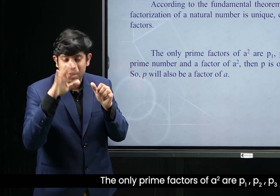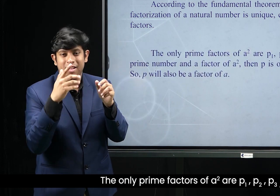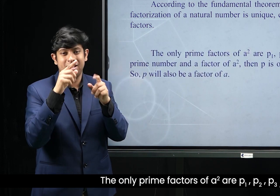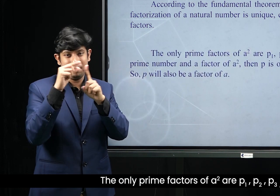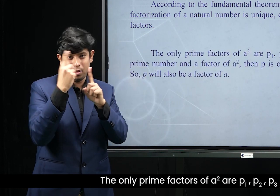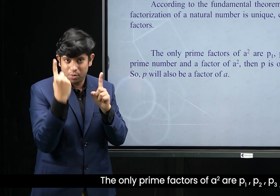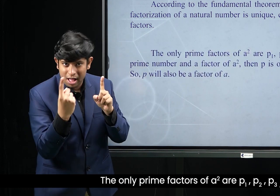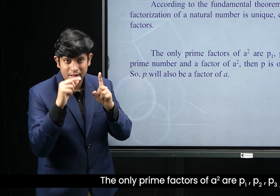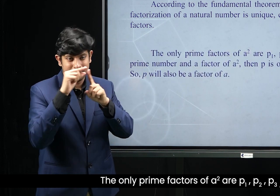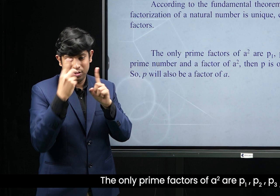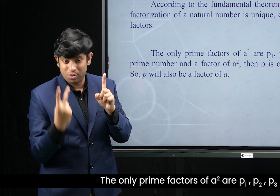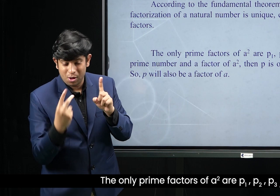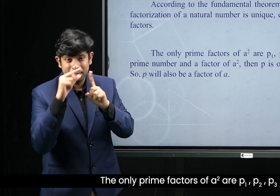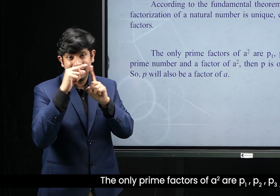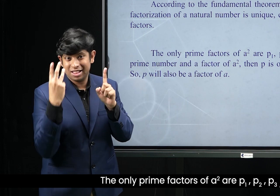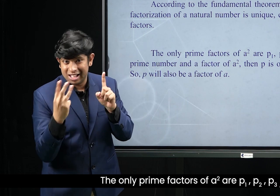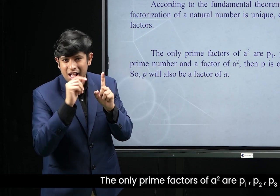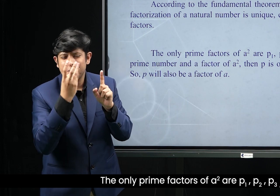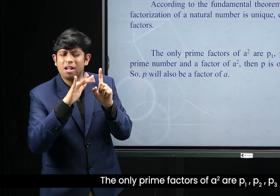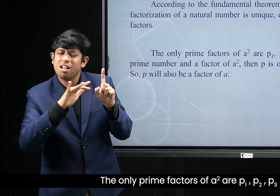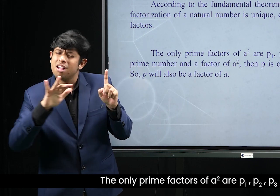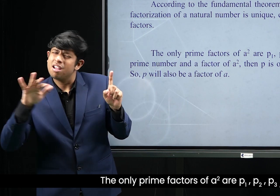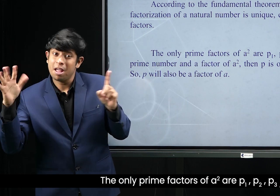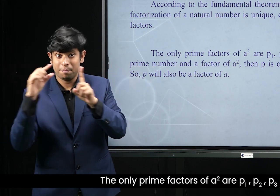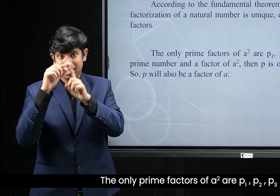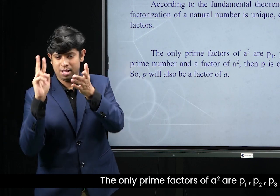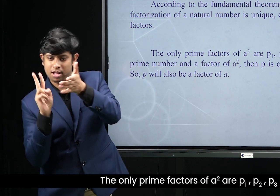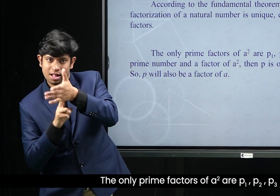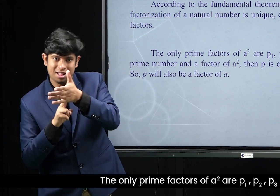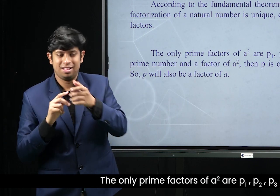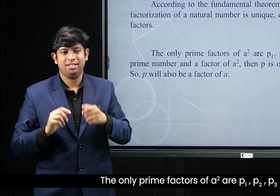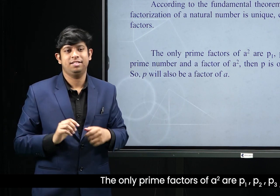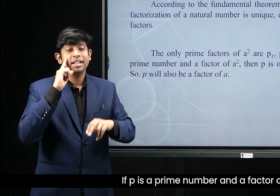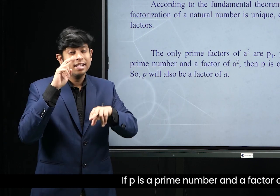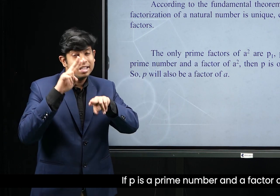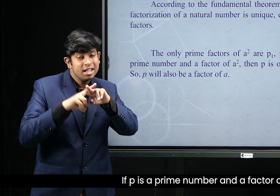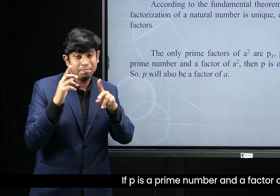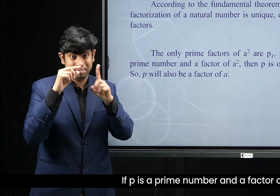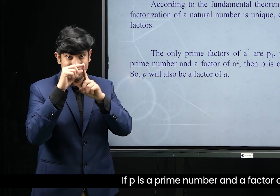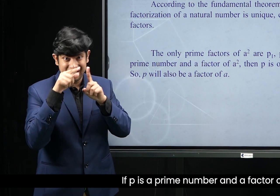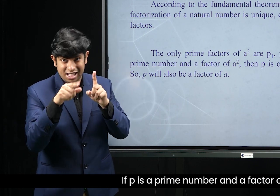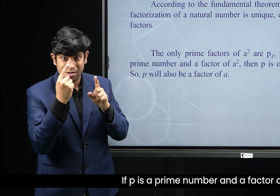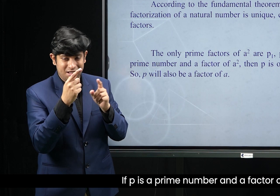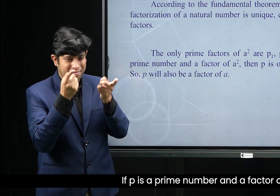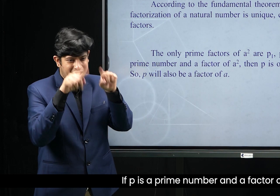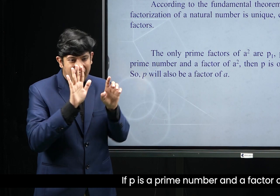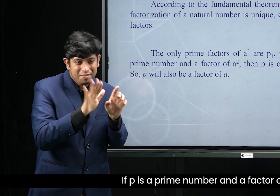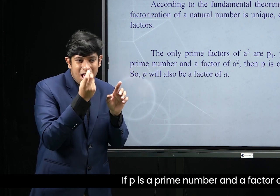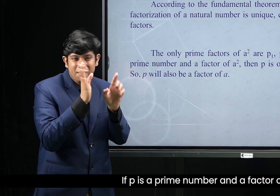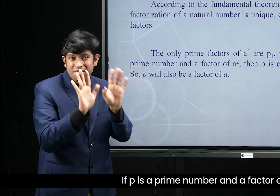p2, p3, so on, pn. If p is a prime number and a factor of a